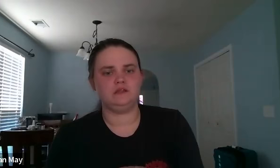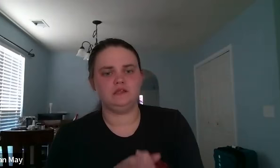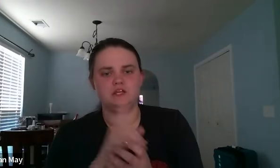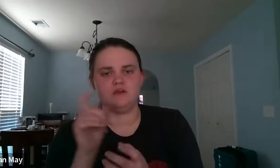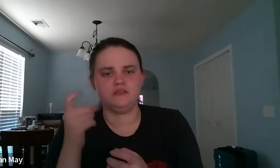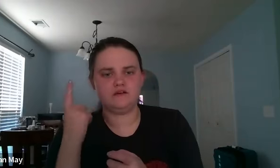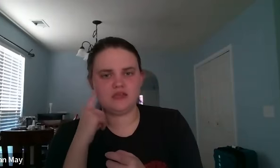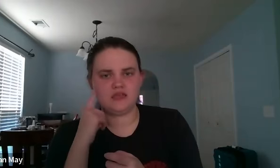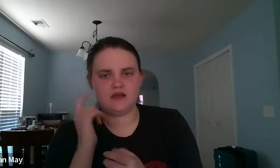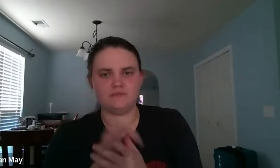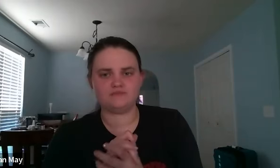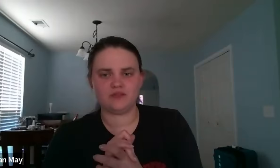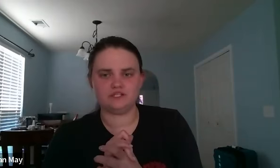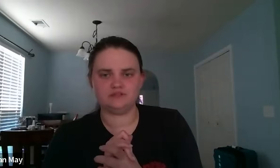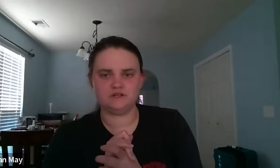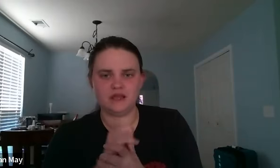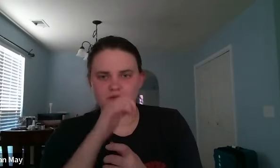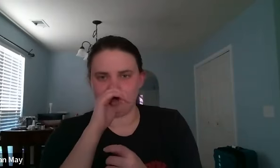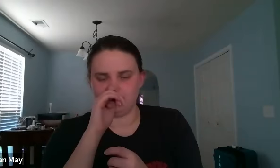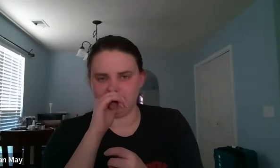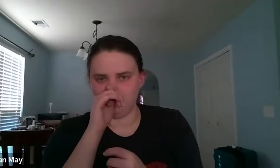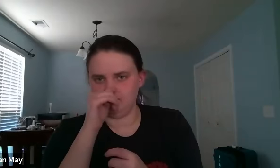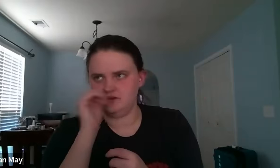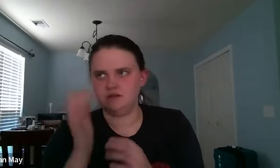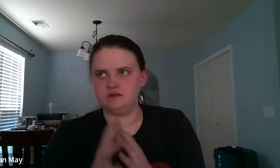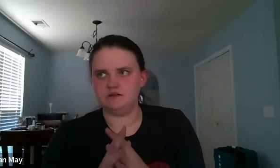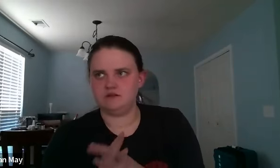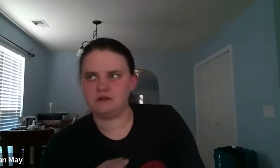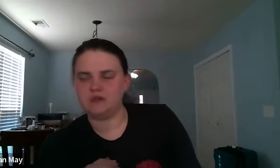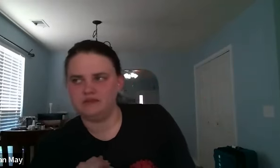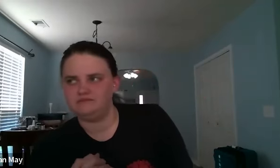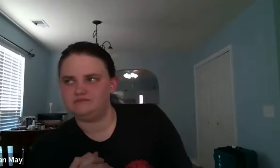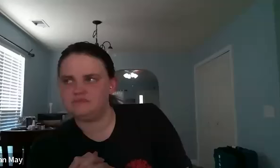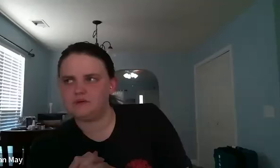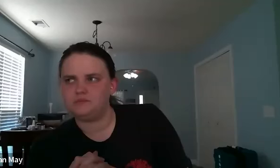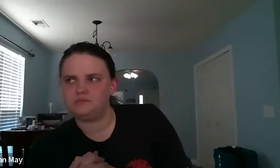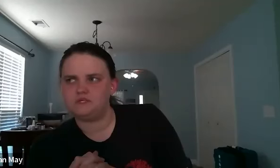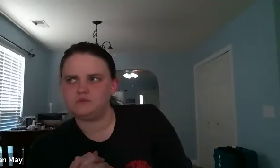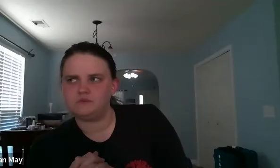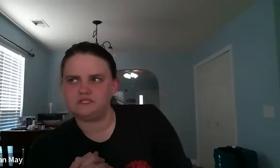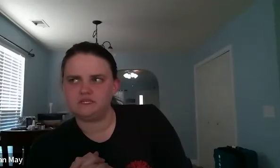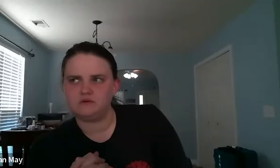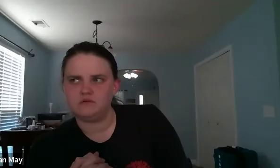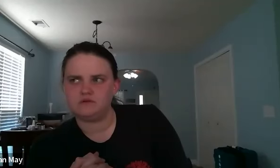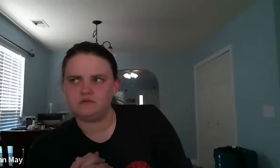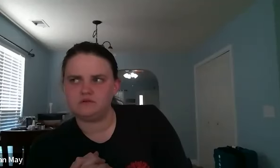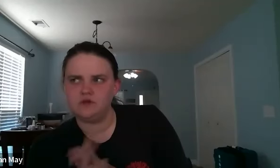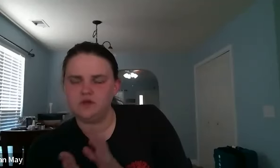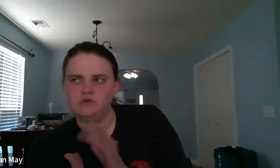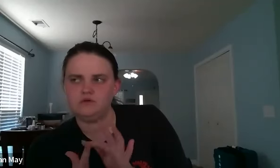Can y'all think of a question word I'm not thinking of? I mean, that is one we didn't go over. Who, what,